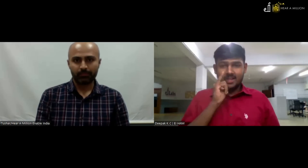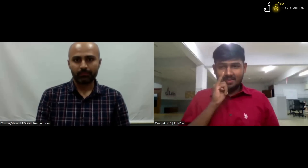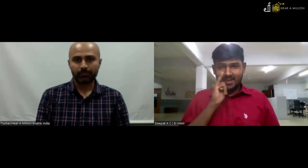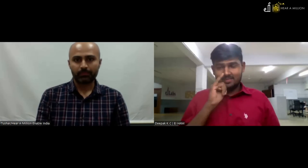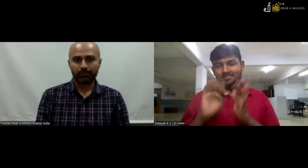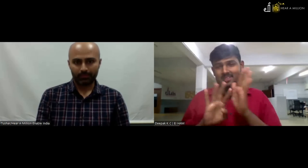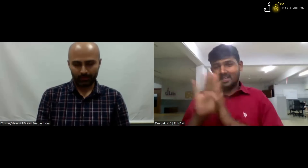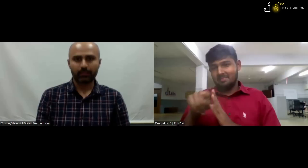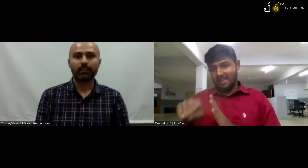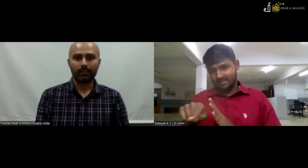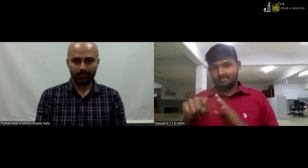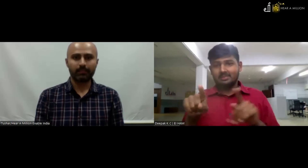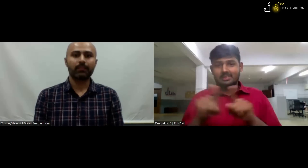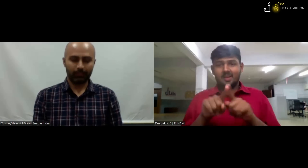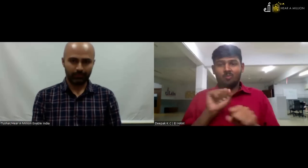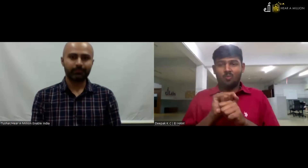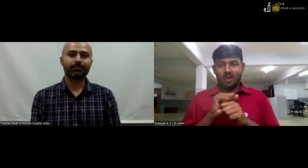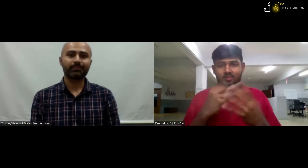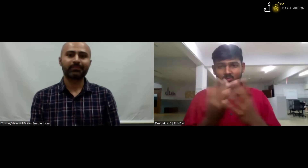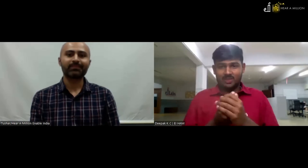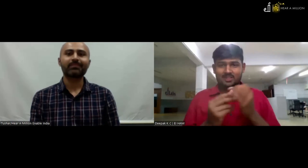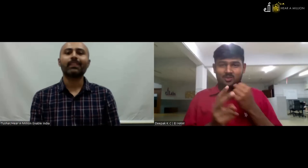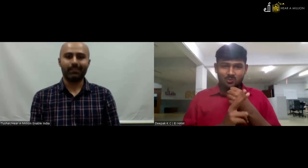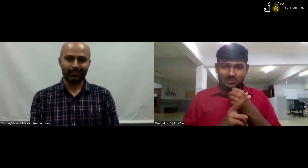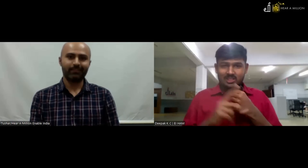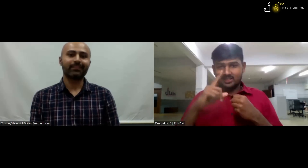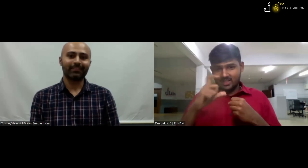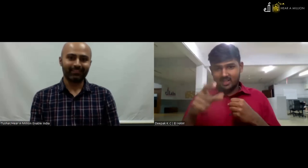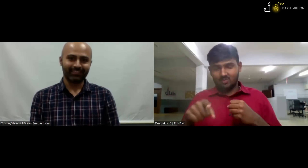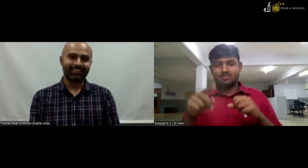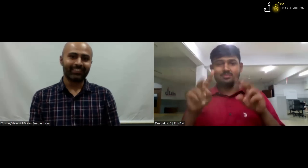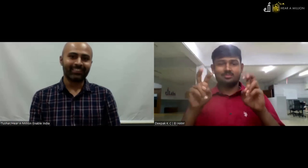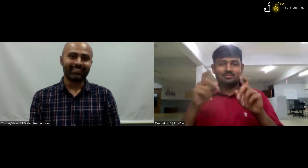and I work with Enable India in the Here a Million